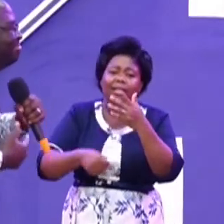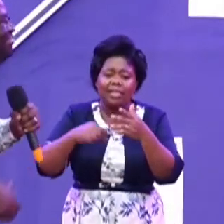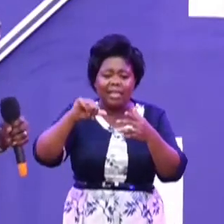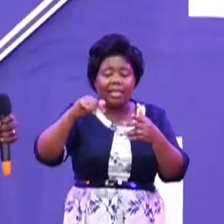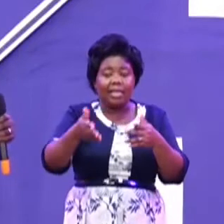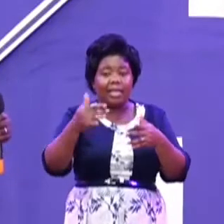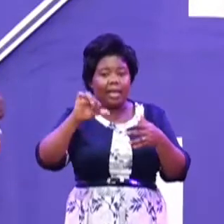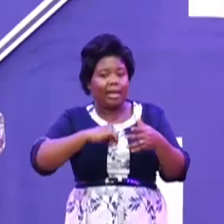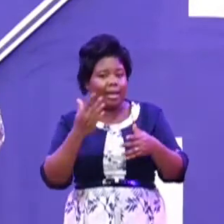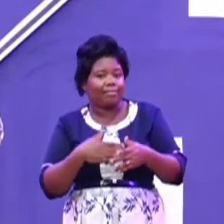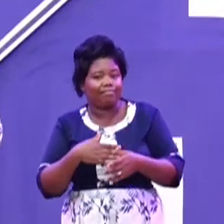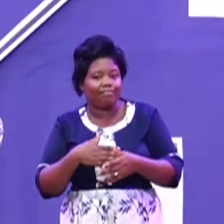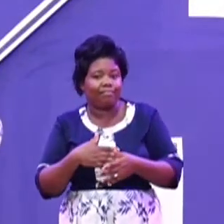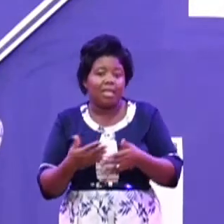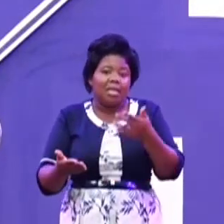nze nzuno.